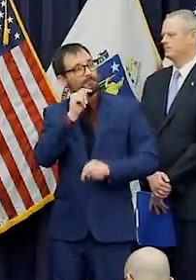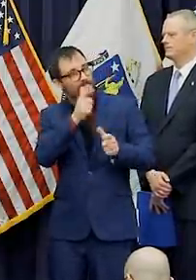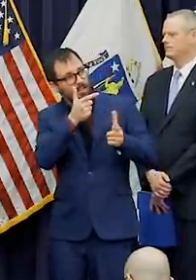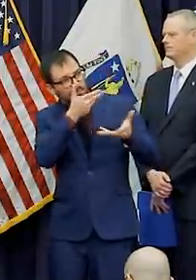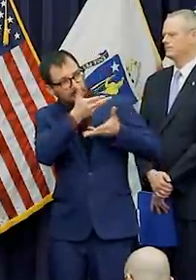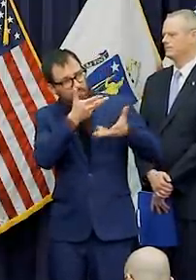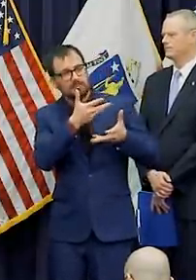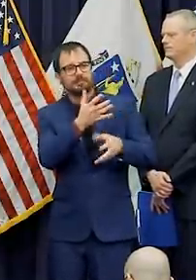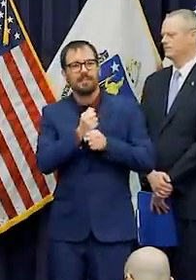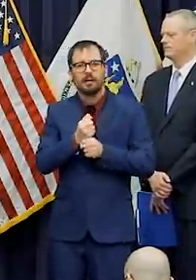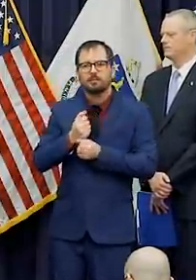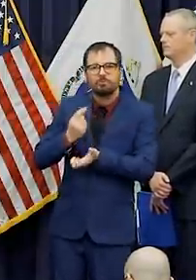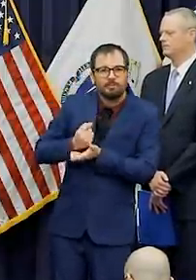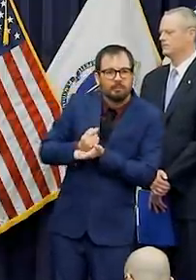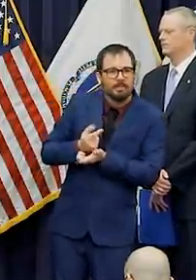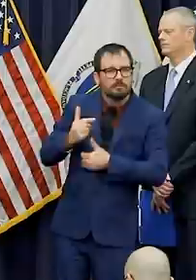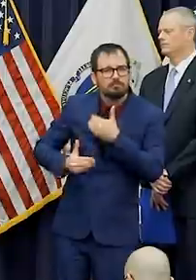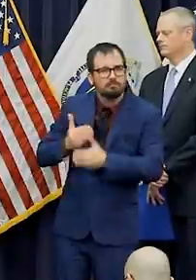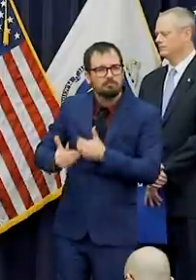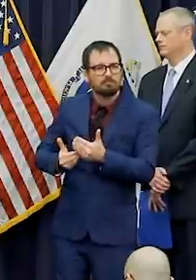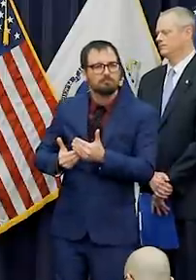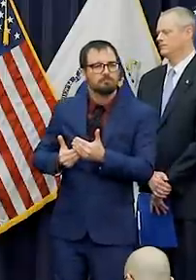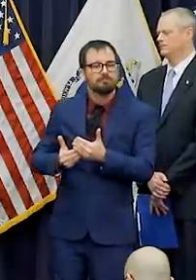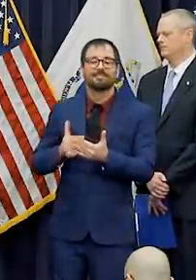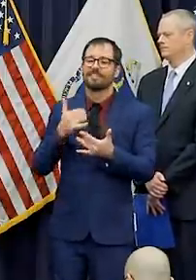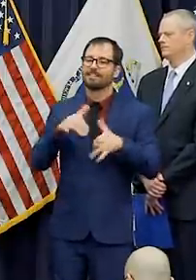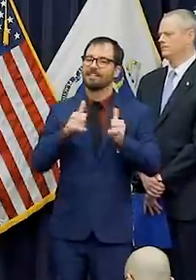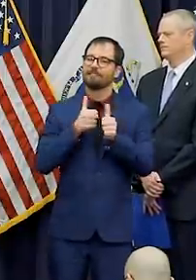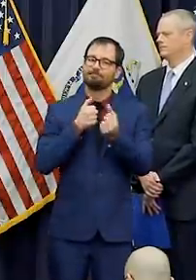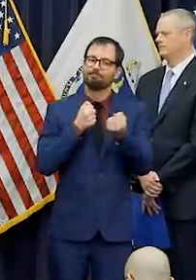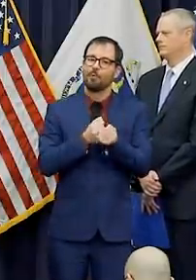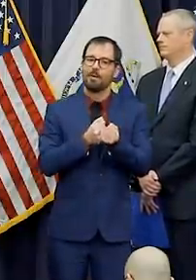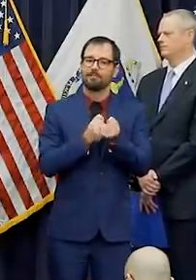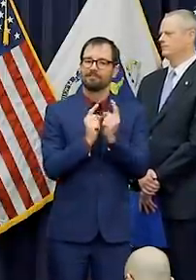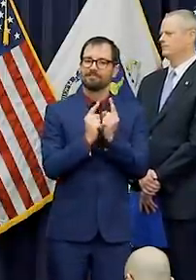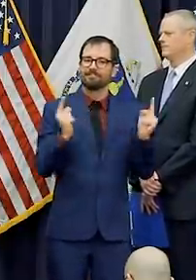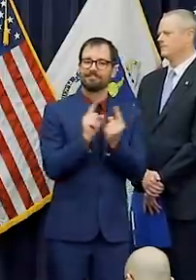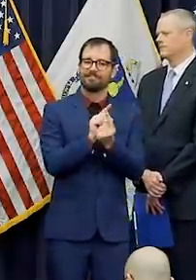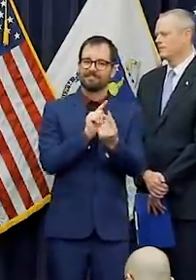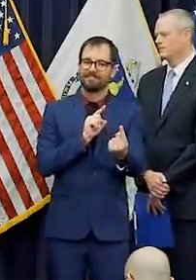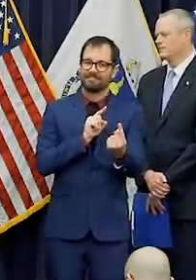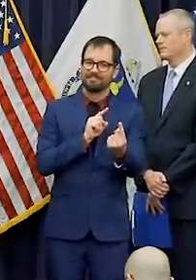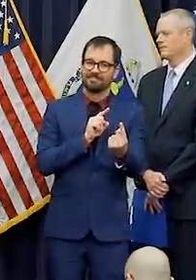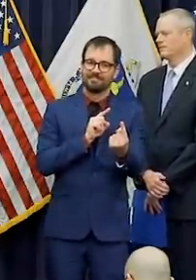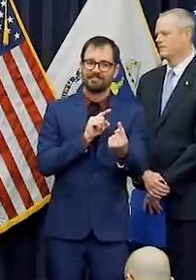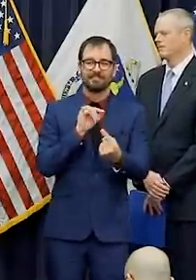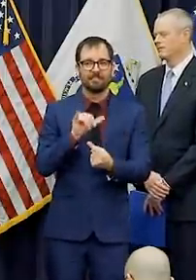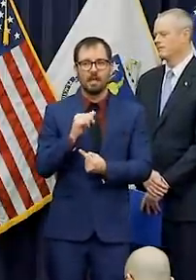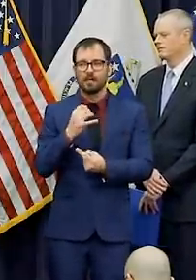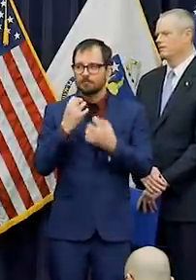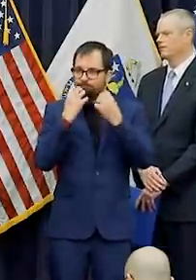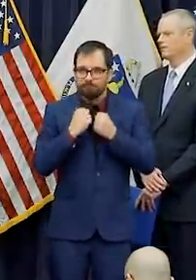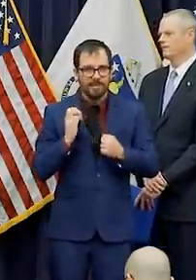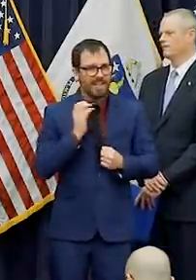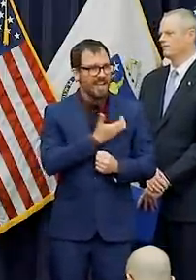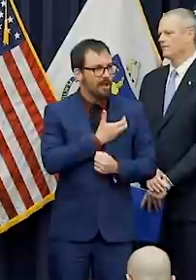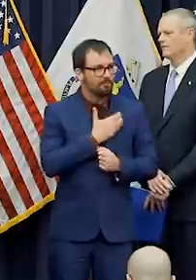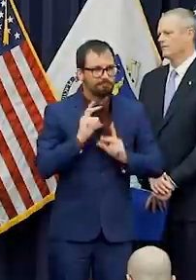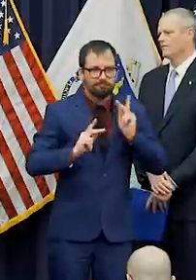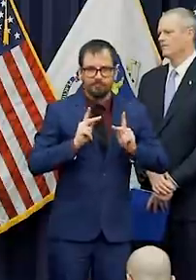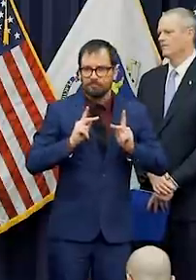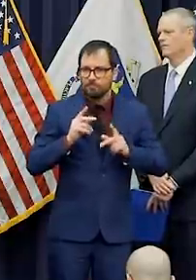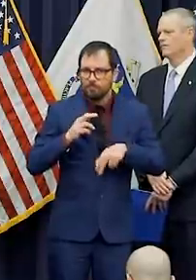distancing protocols. We can optimize efficiency and conserve resources. The second order is that